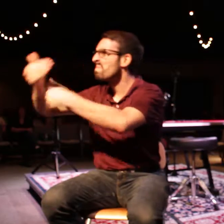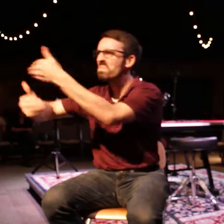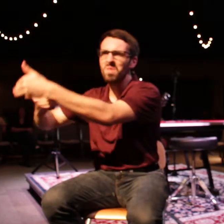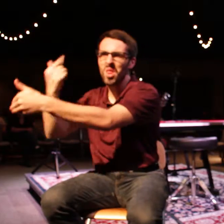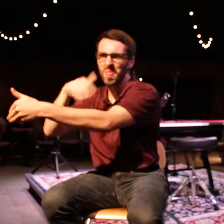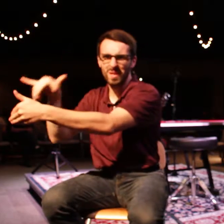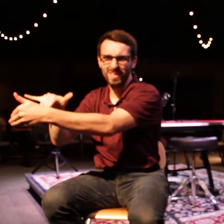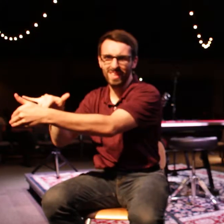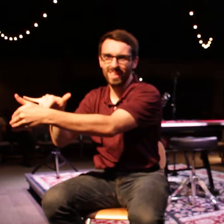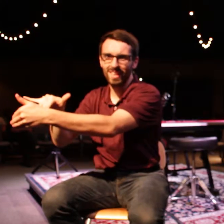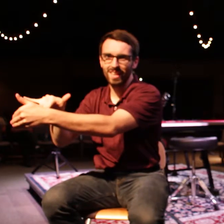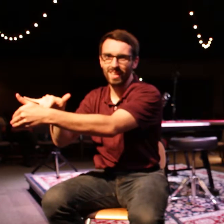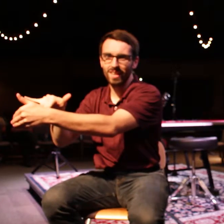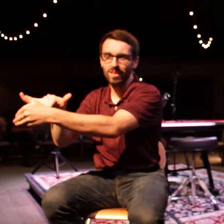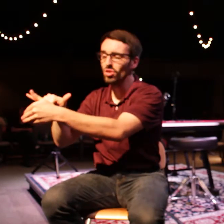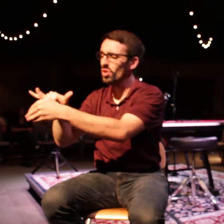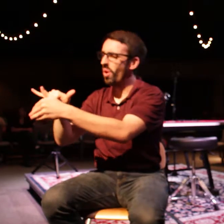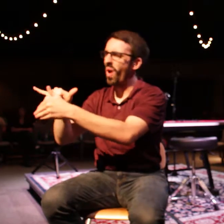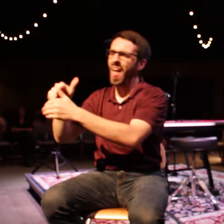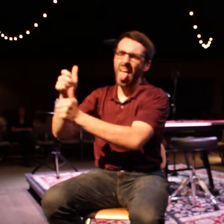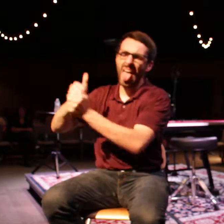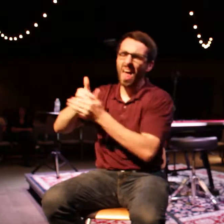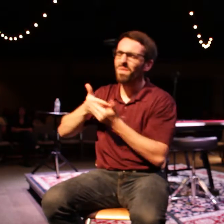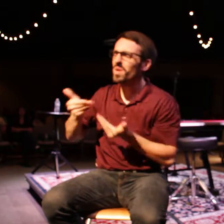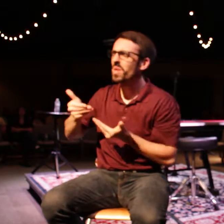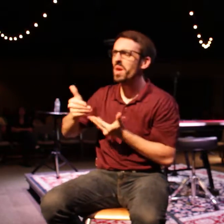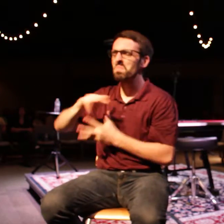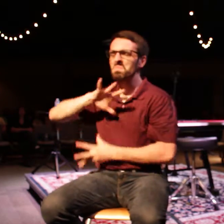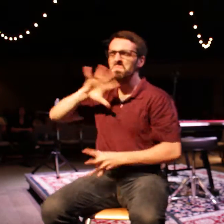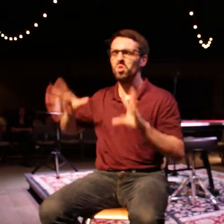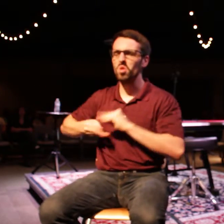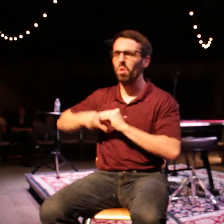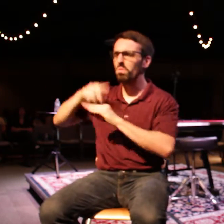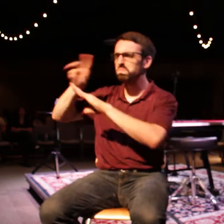But pour everything into it and it becomes the thing that defines us.